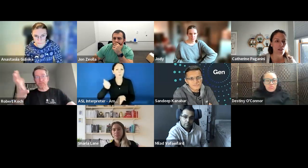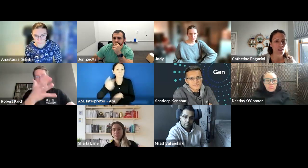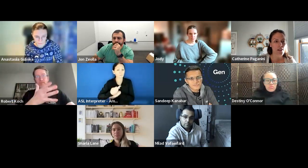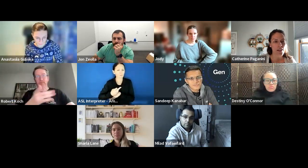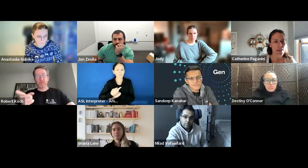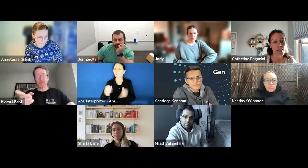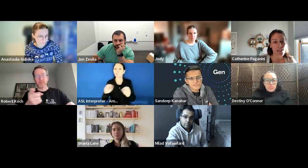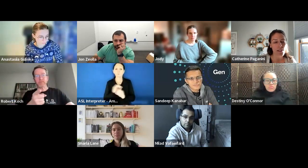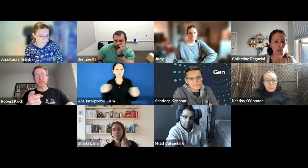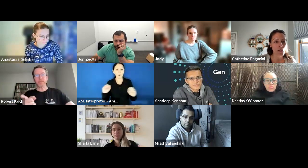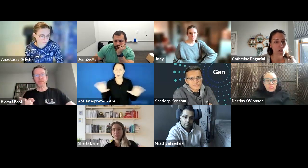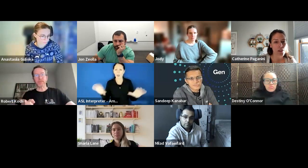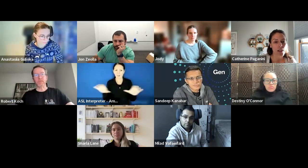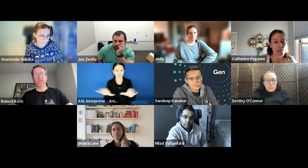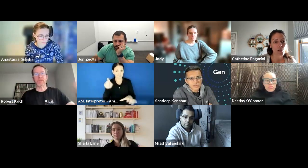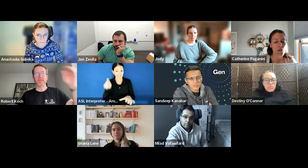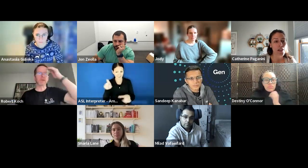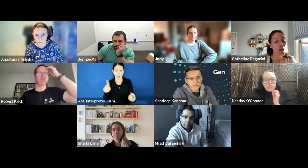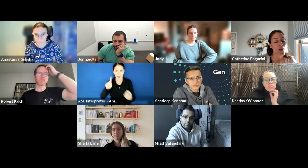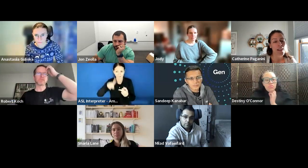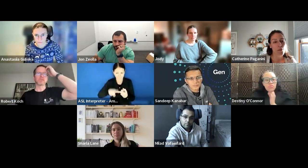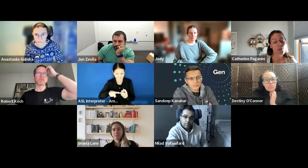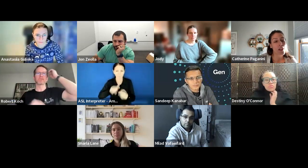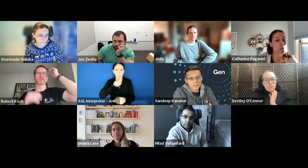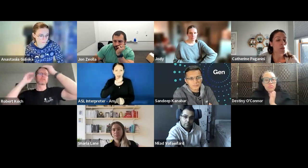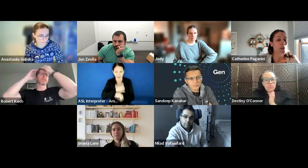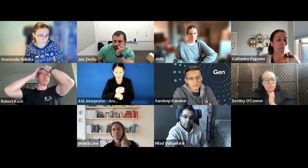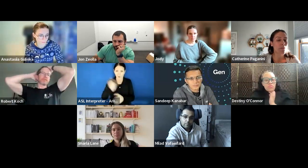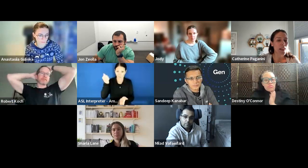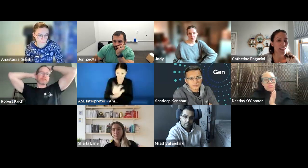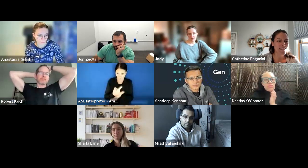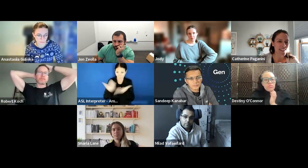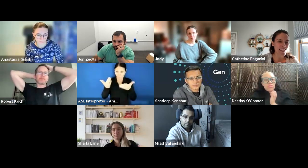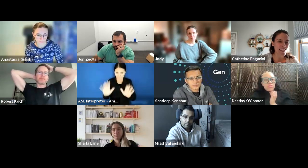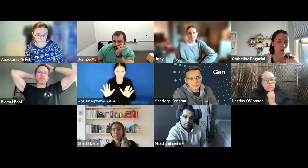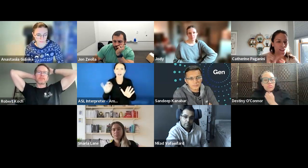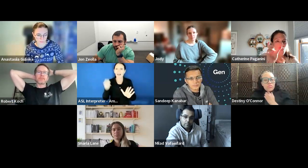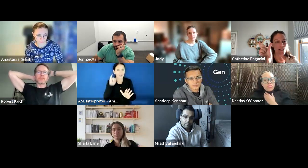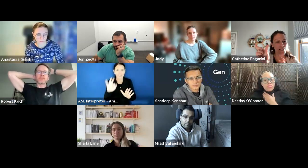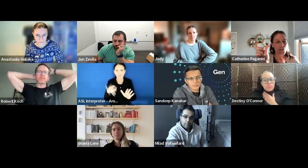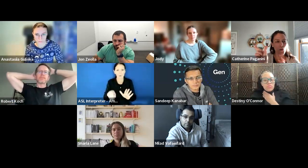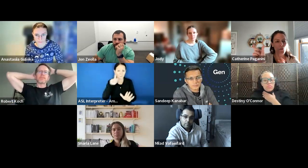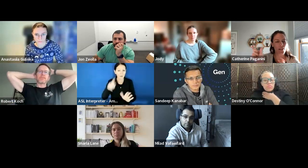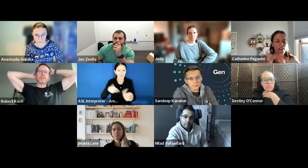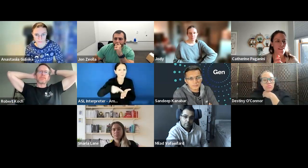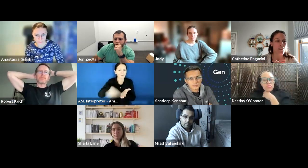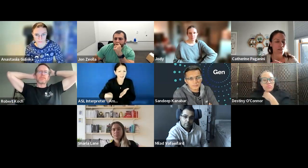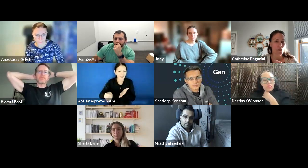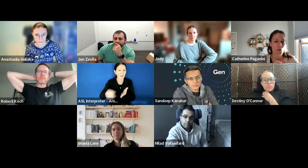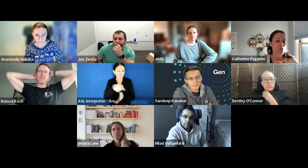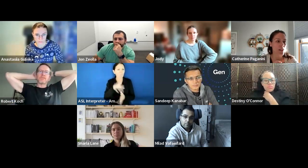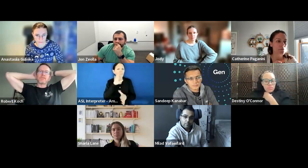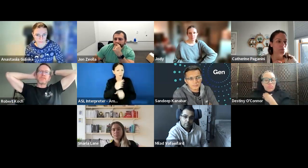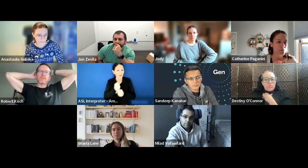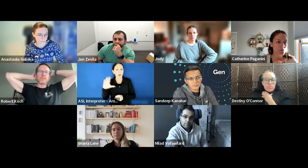action needed until you actually get approval. Otherwise, you would have to pay, right? So because then you get a little code that